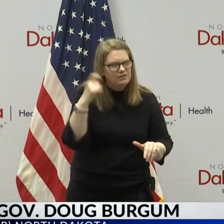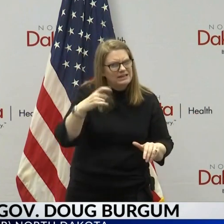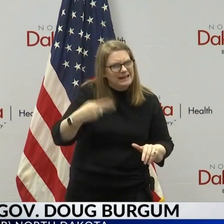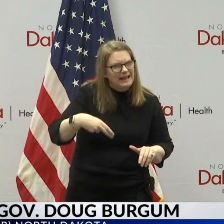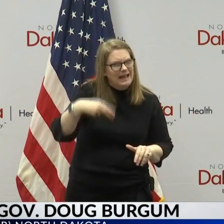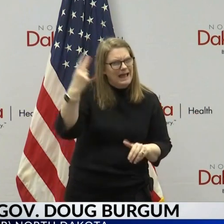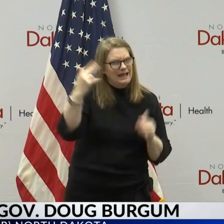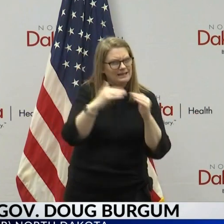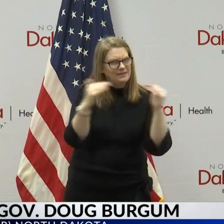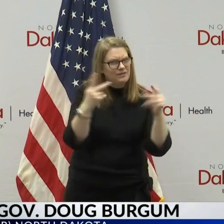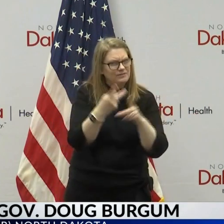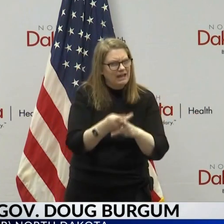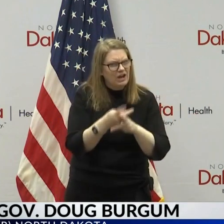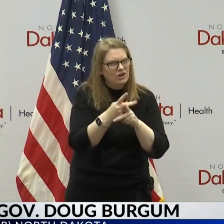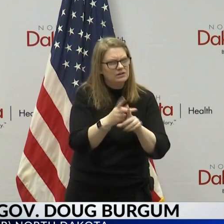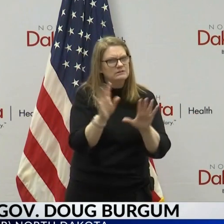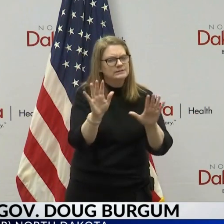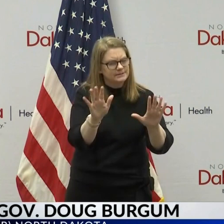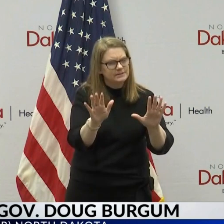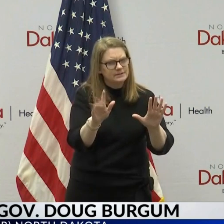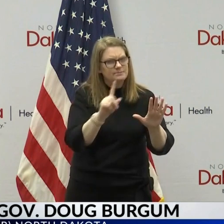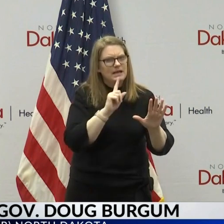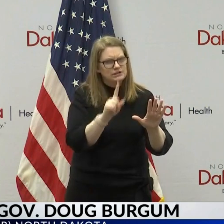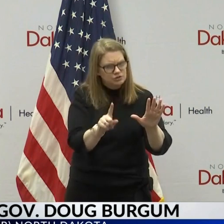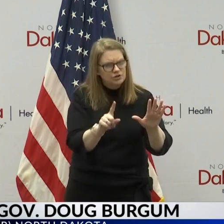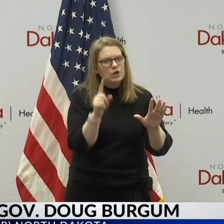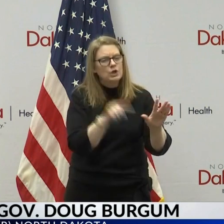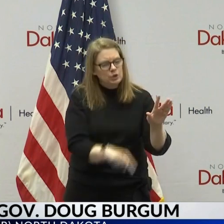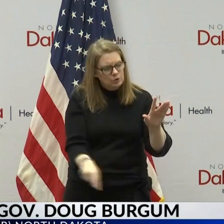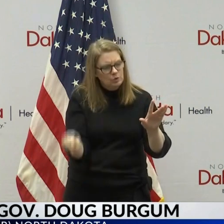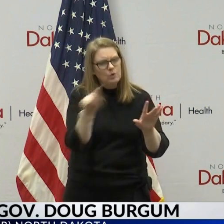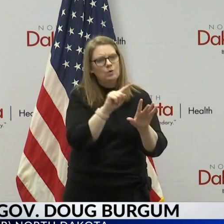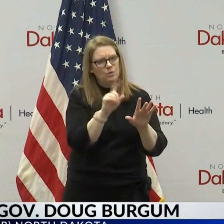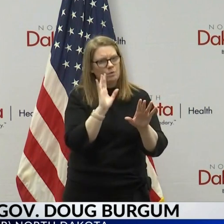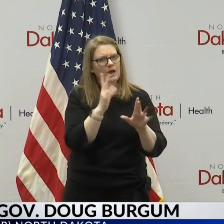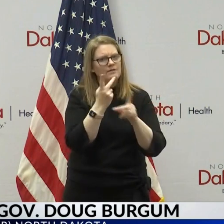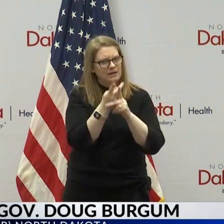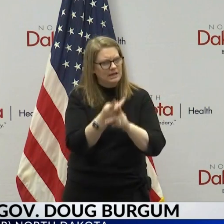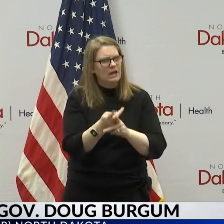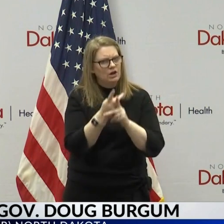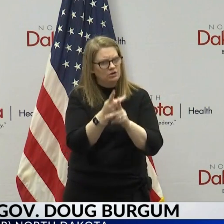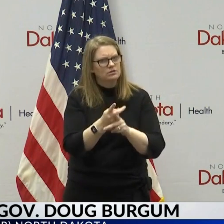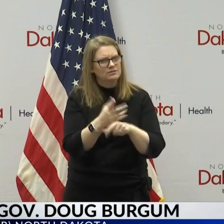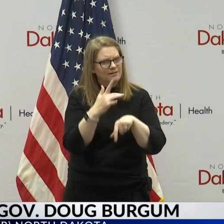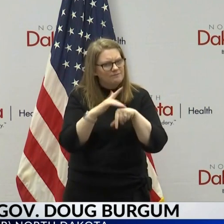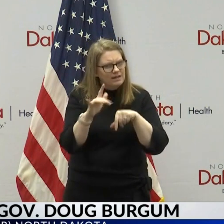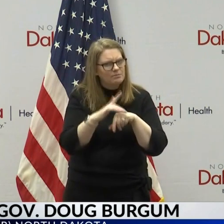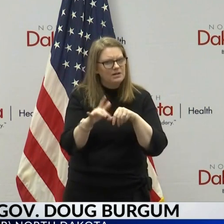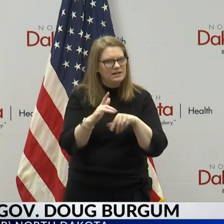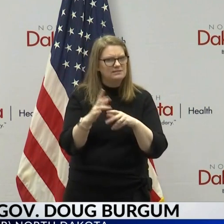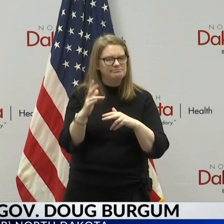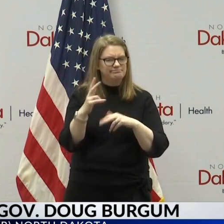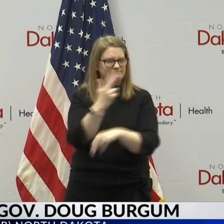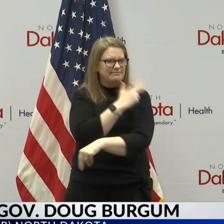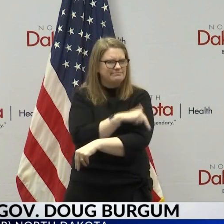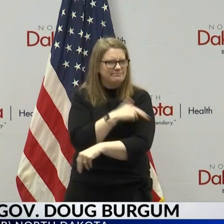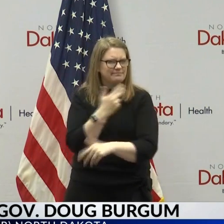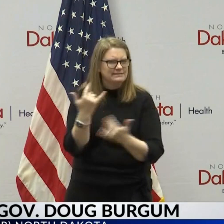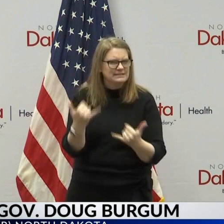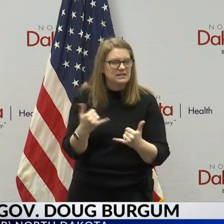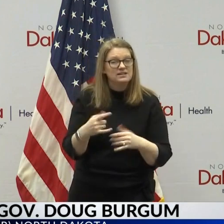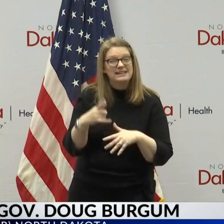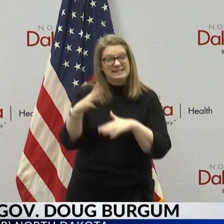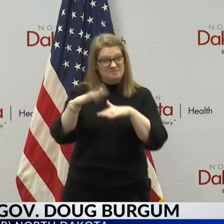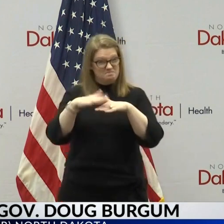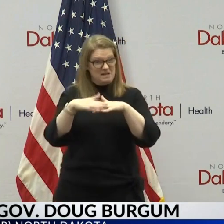care, we're doing everything we can to make sure that you'll get that care inside one of our existing facilities today. And these minimal